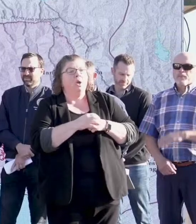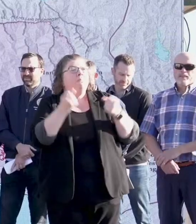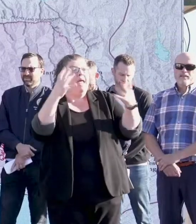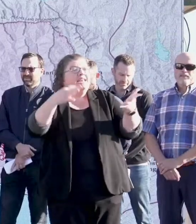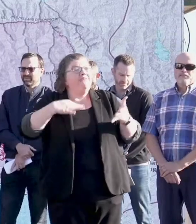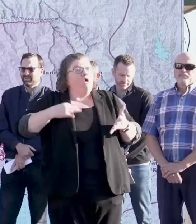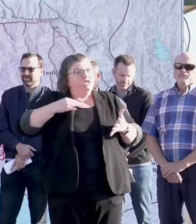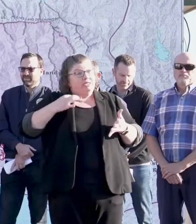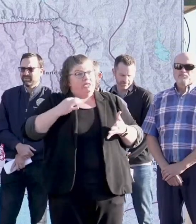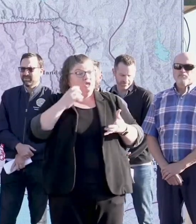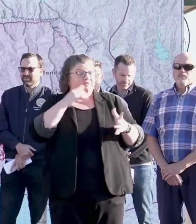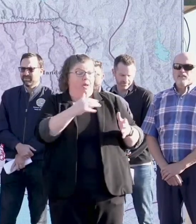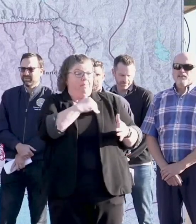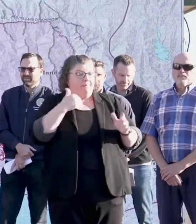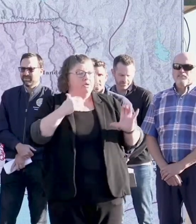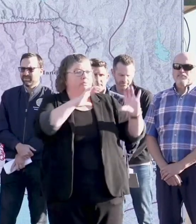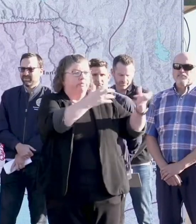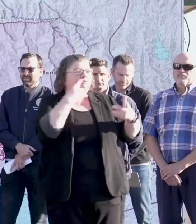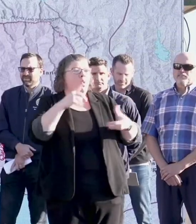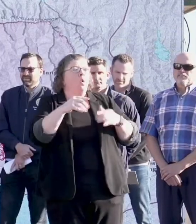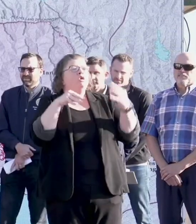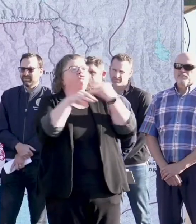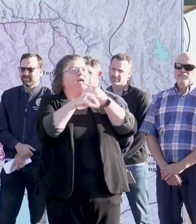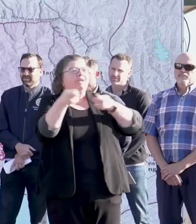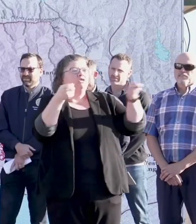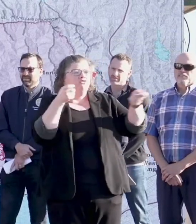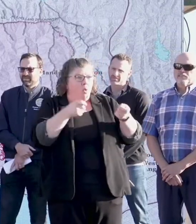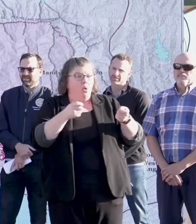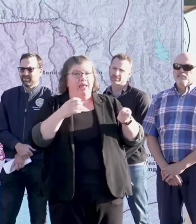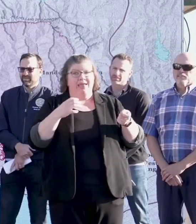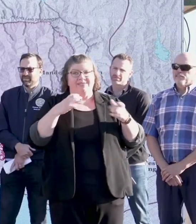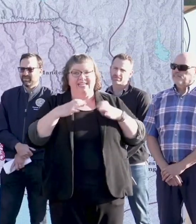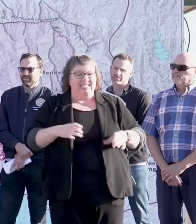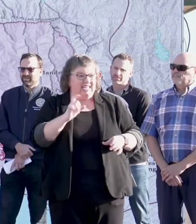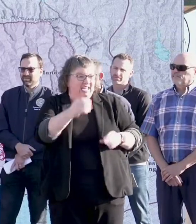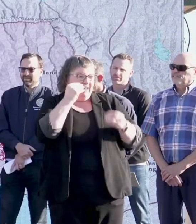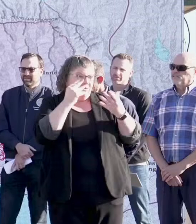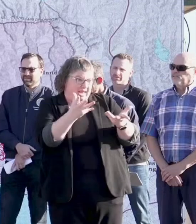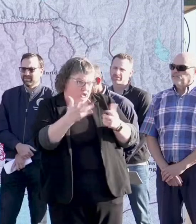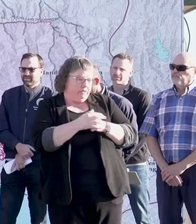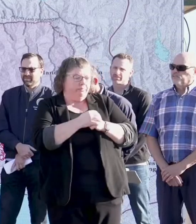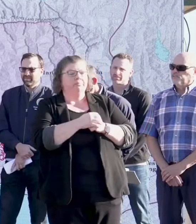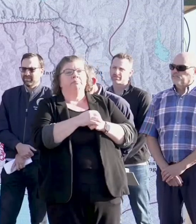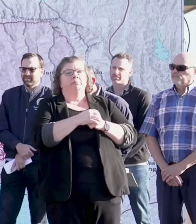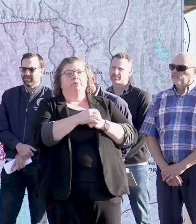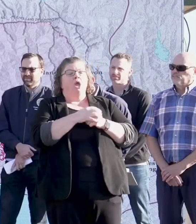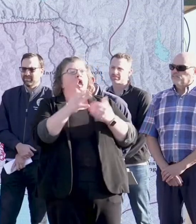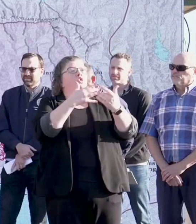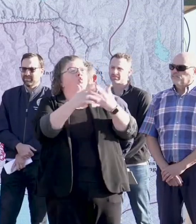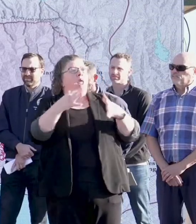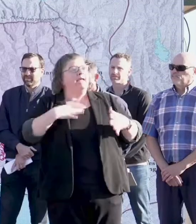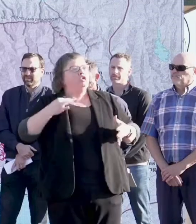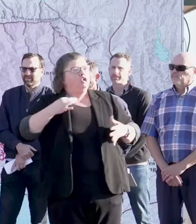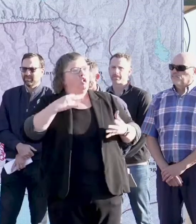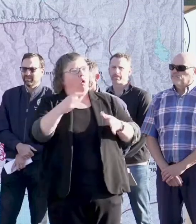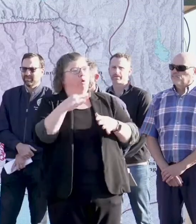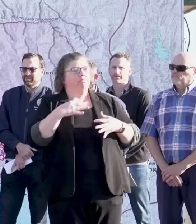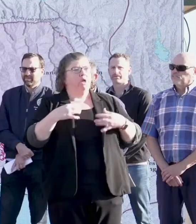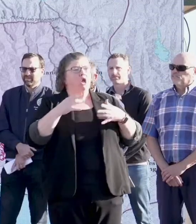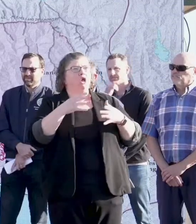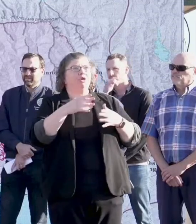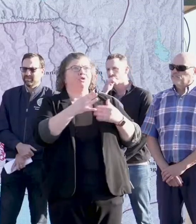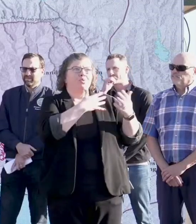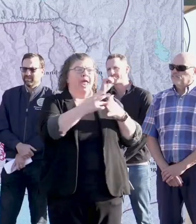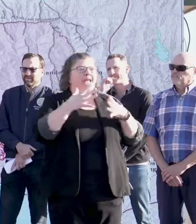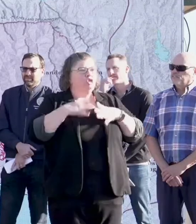Team Rubicon currently deployed at various traffic control points if citizens should need information. They are wearing gray shirts and are available to provide and share information